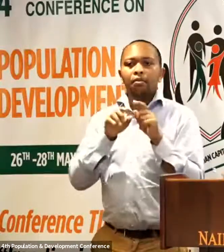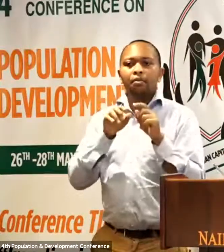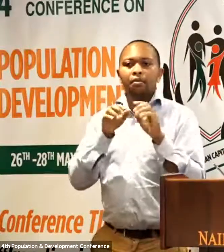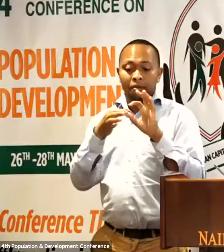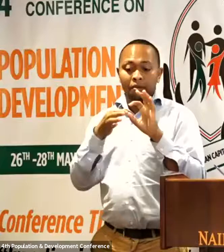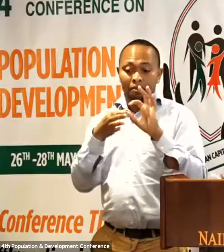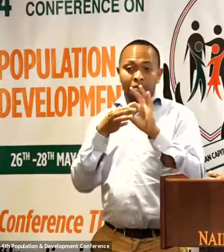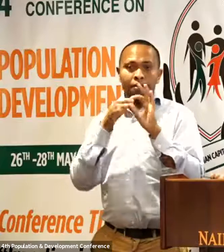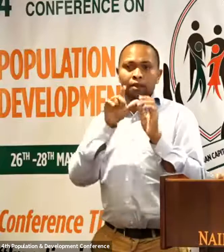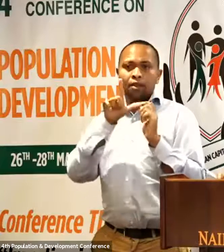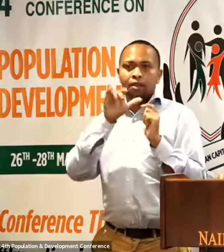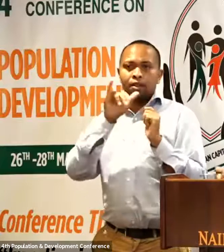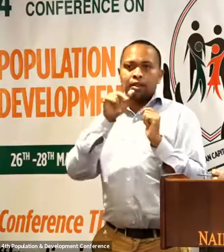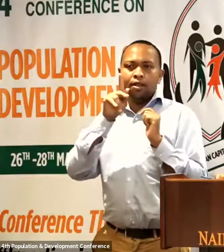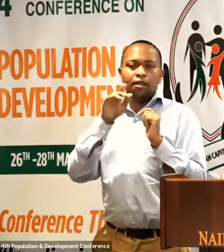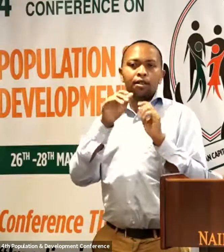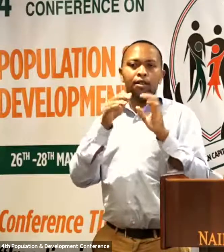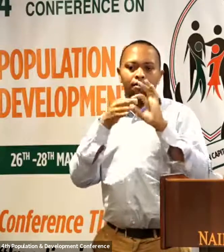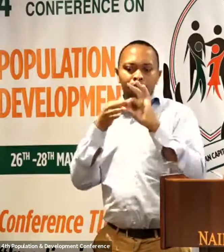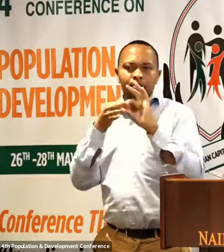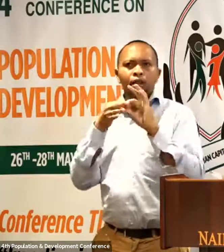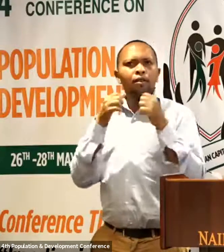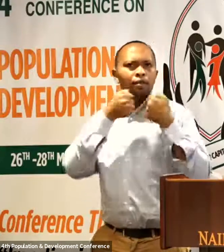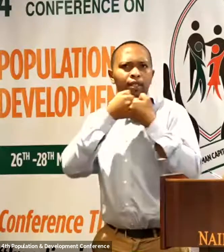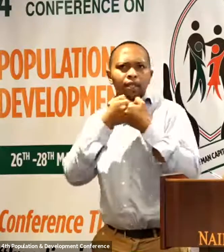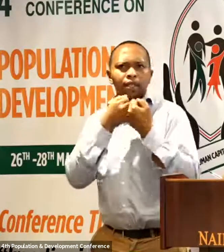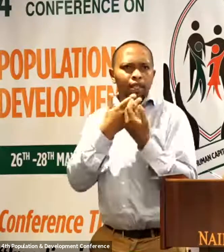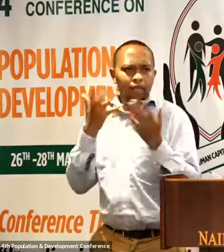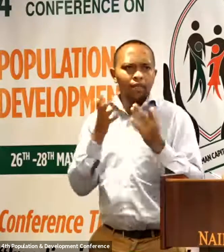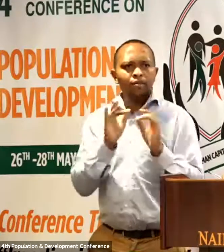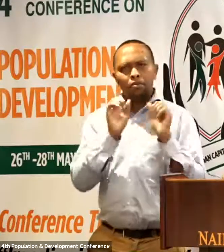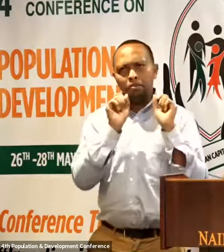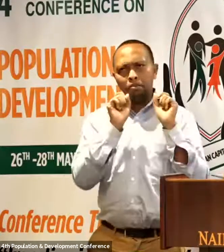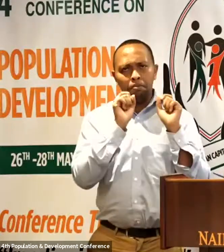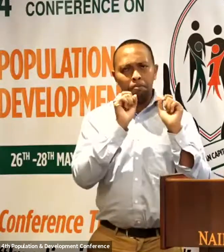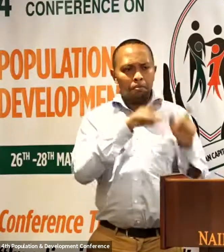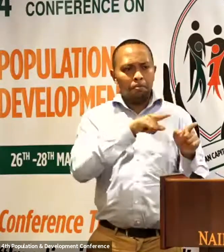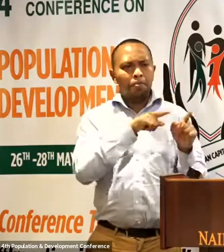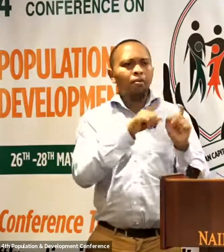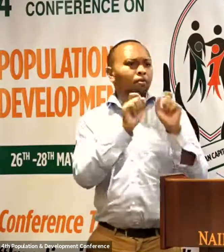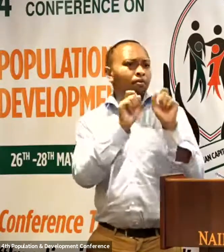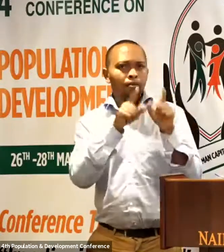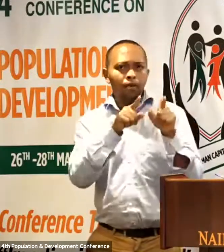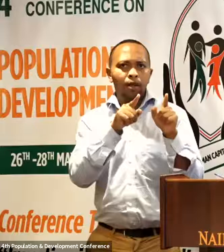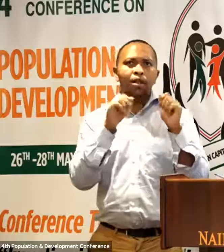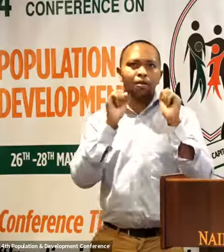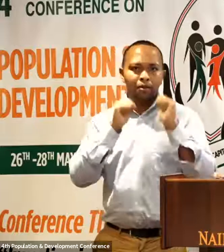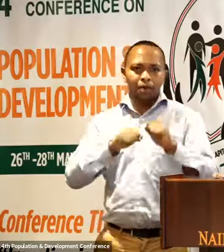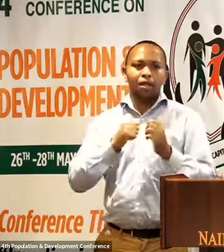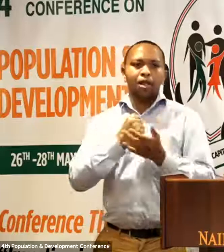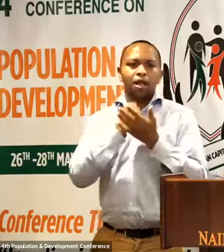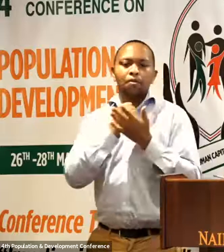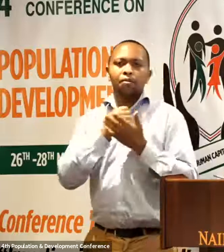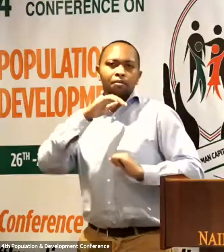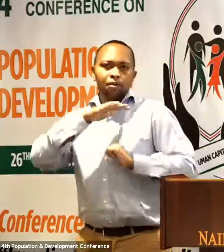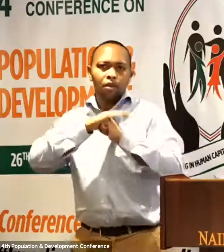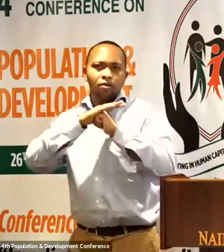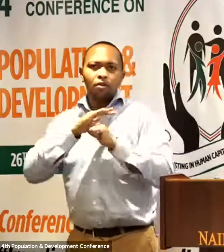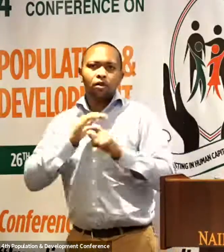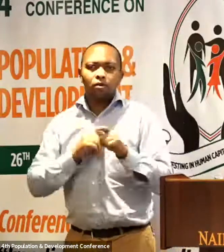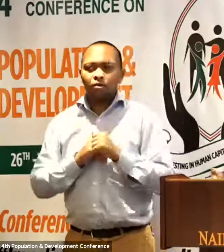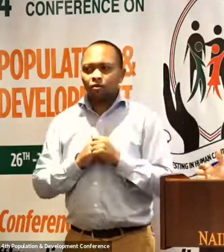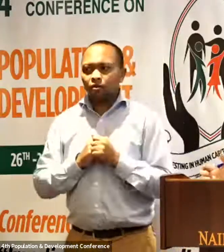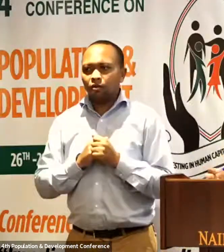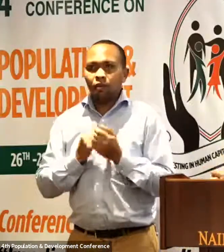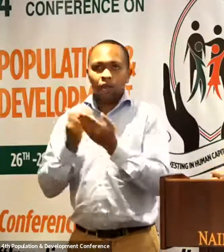have any challenge, kindly write to us or reach our ICT team and our population team here, and we're ready to support you. Thank you